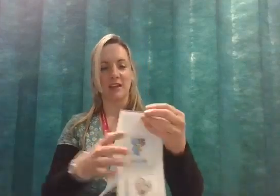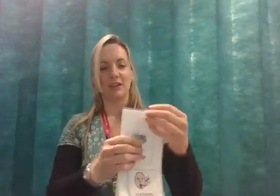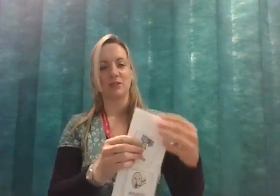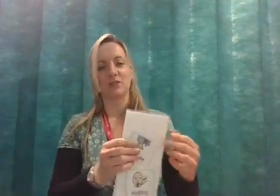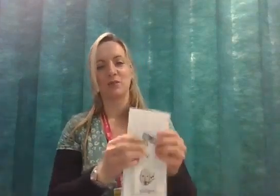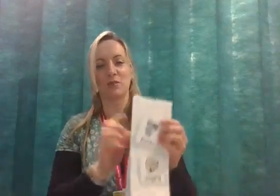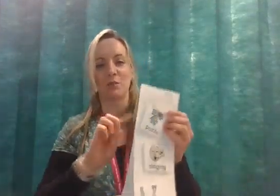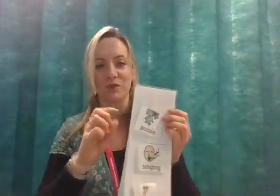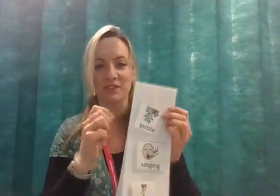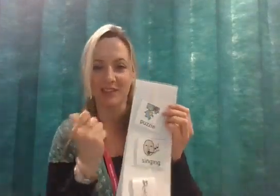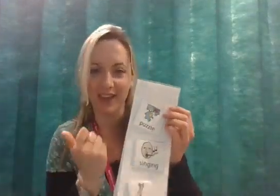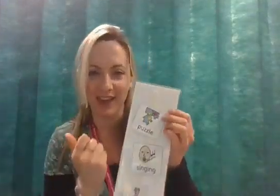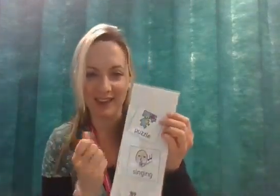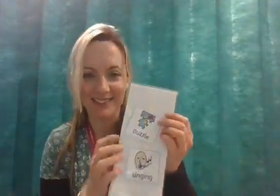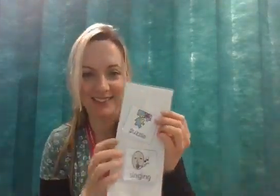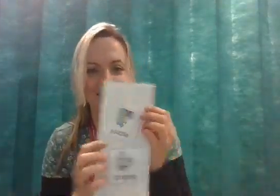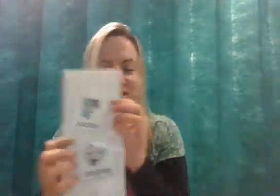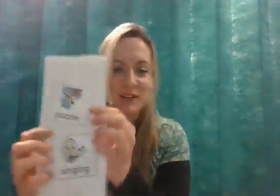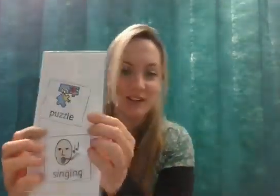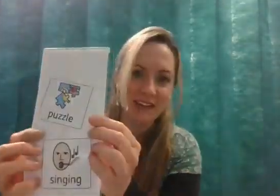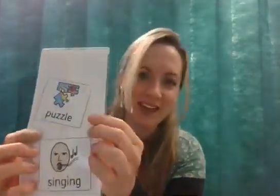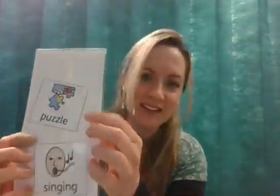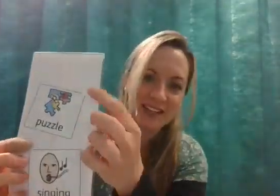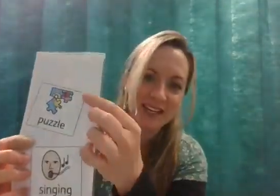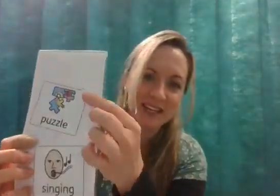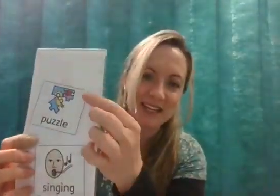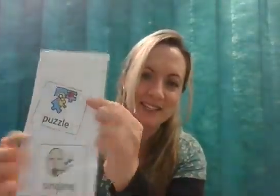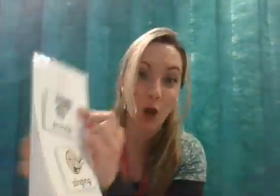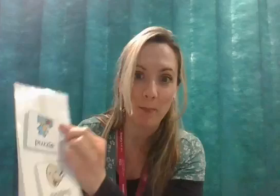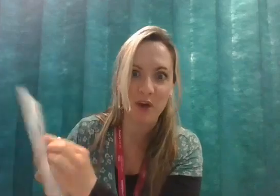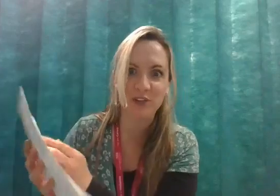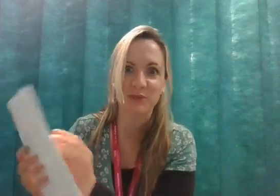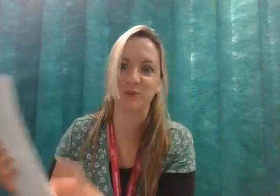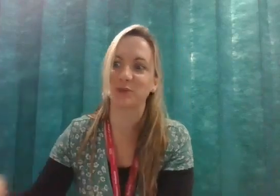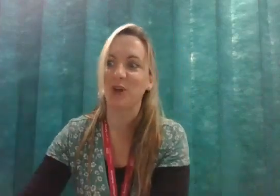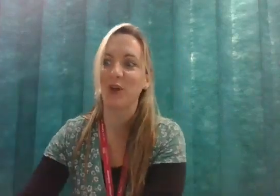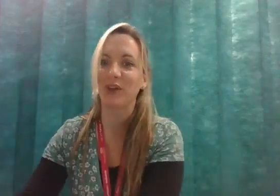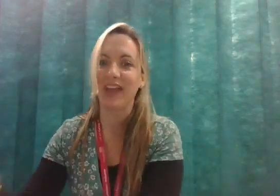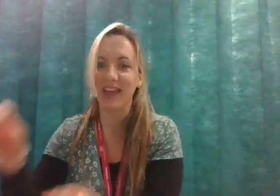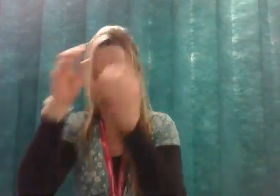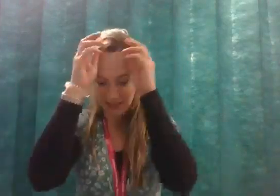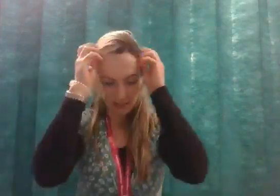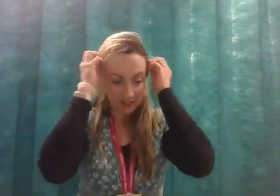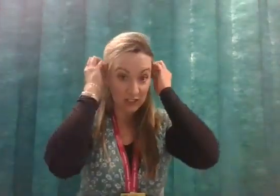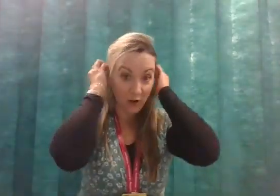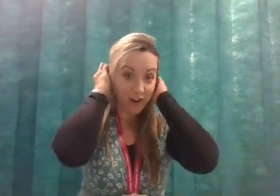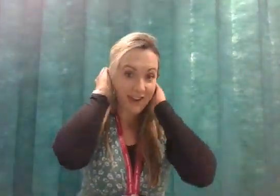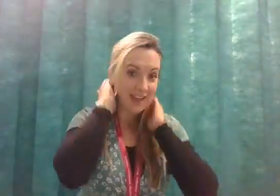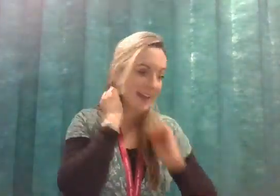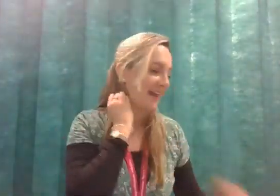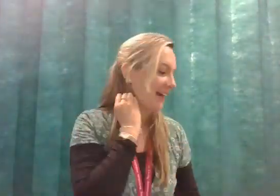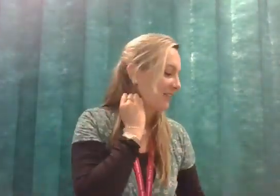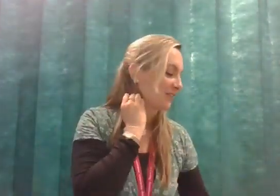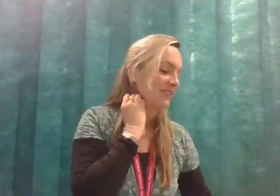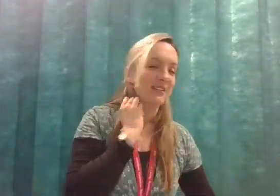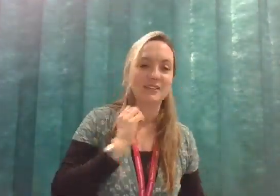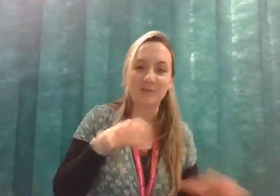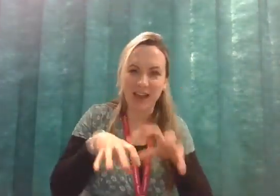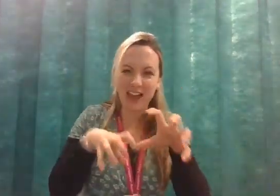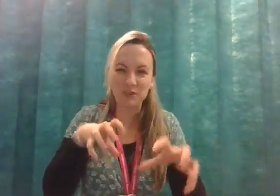And what's next? Next is a puzzle. Okay, so I have some